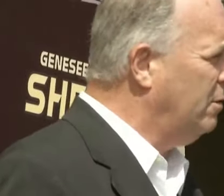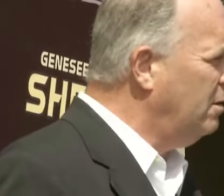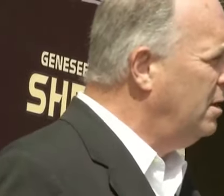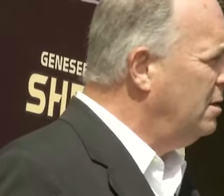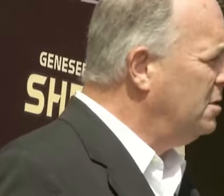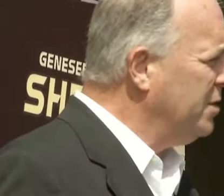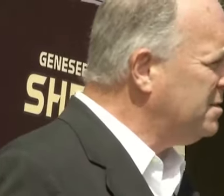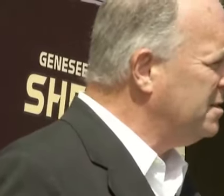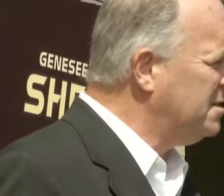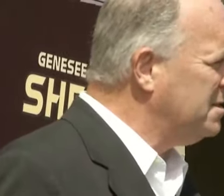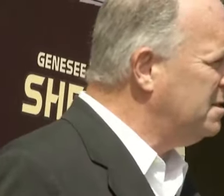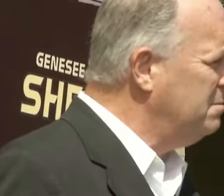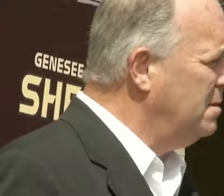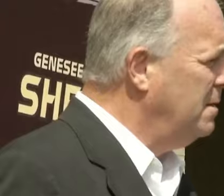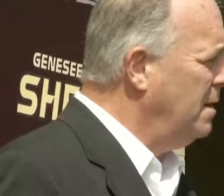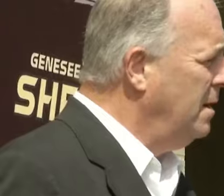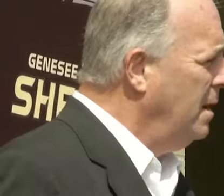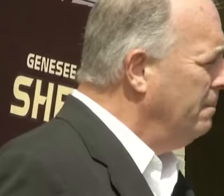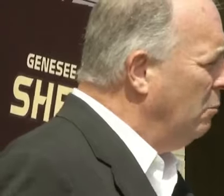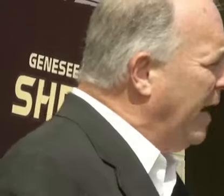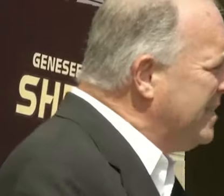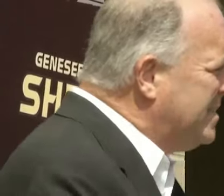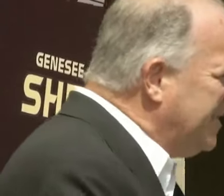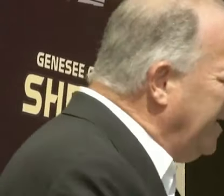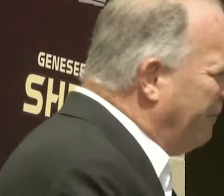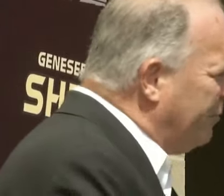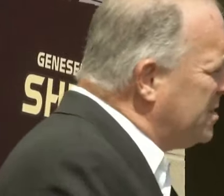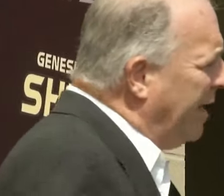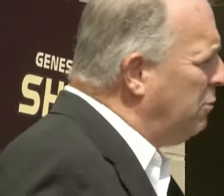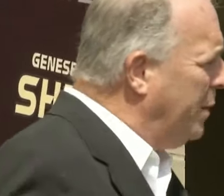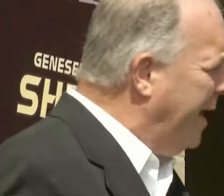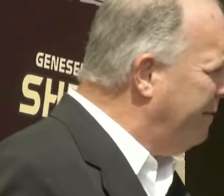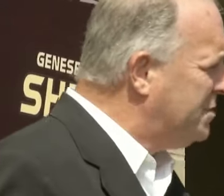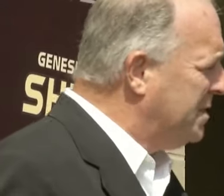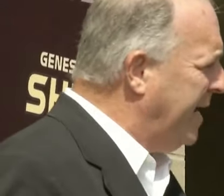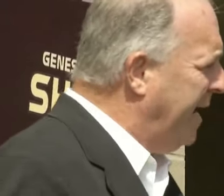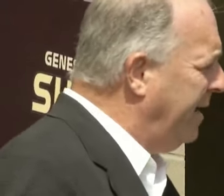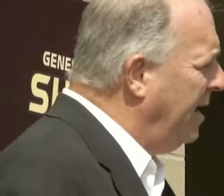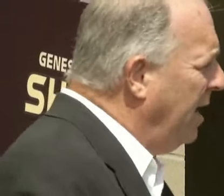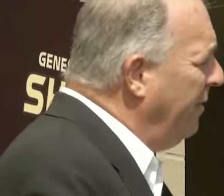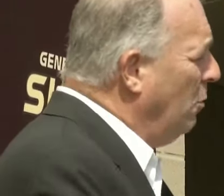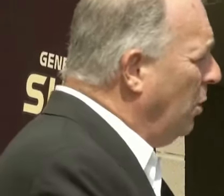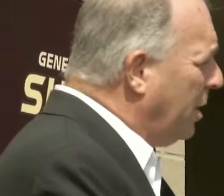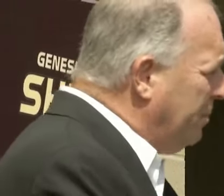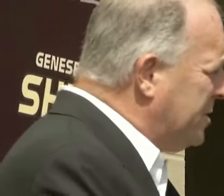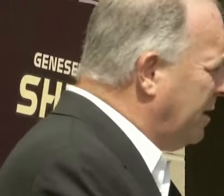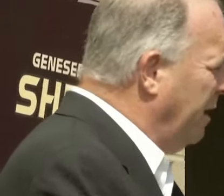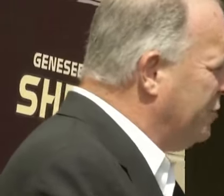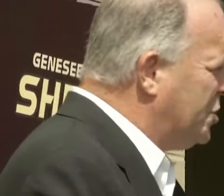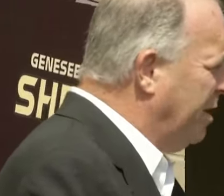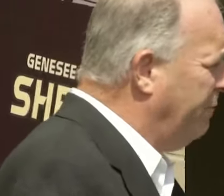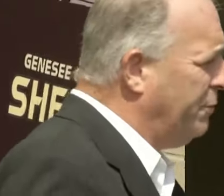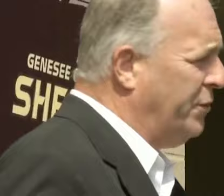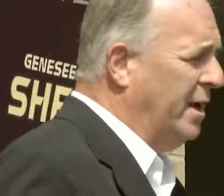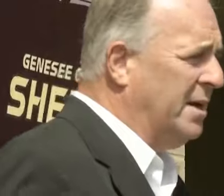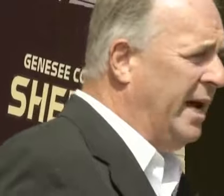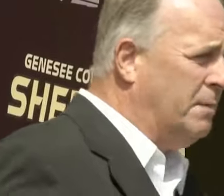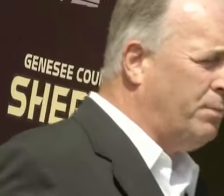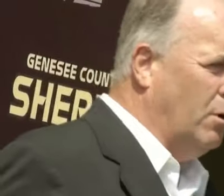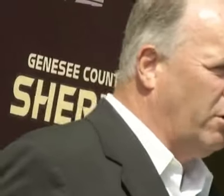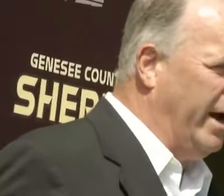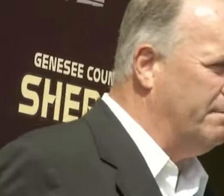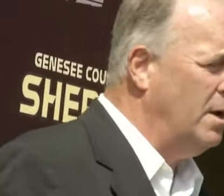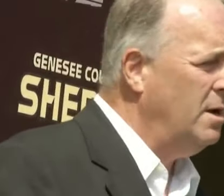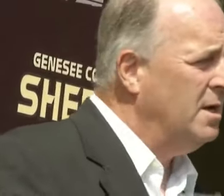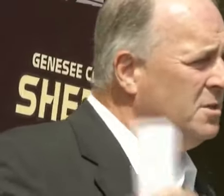reforming the federal justice system. But when I see efforts like what we have today, and the work particularly of the sheriff with the